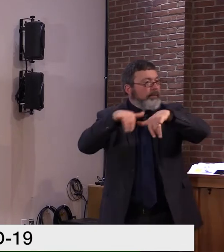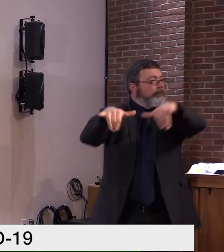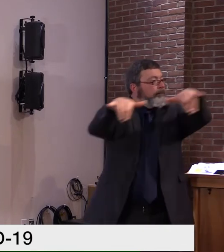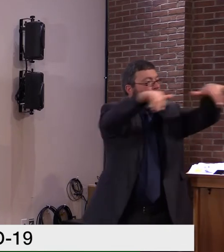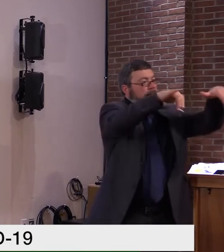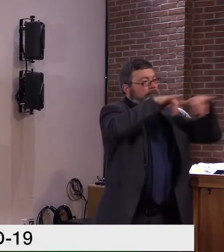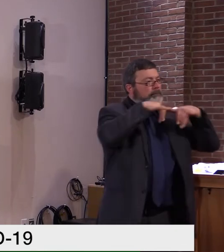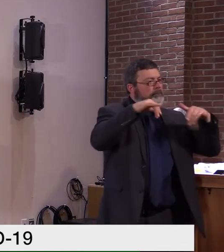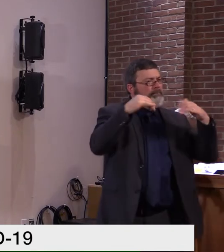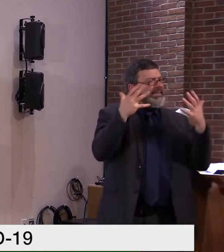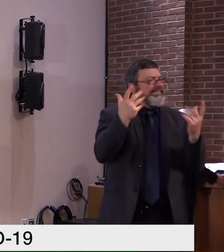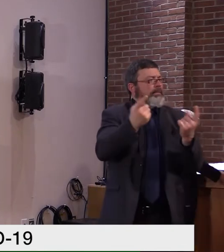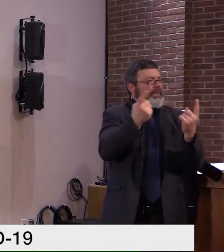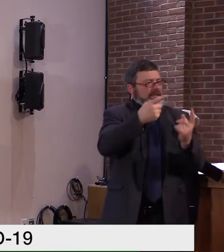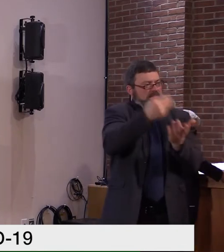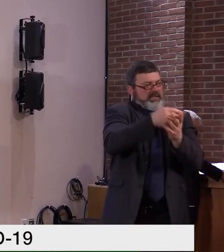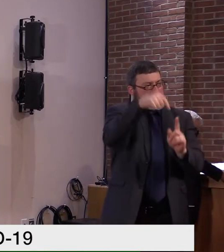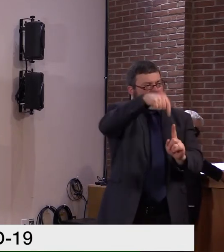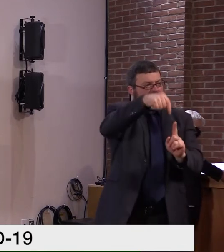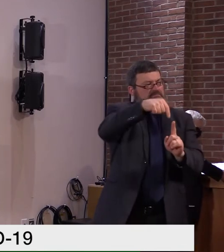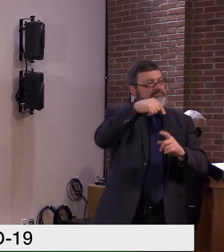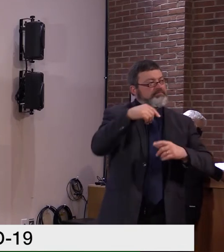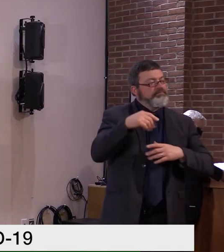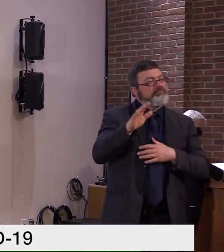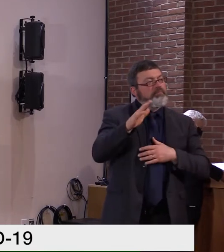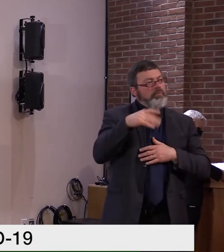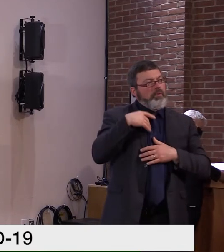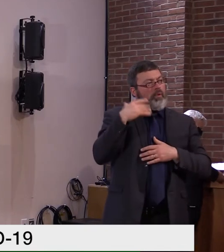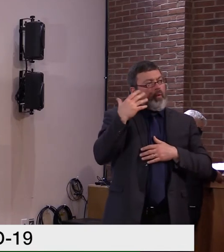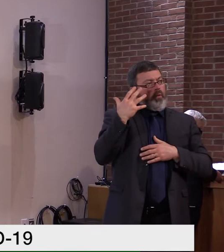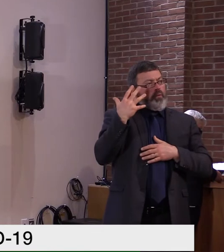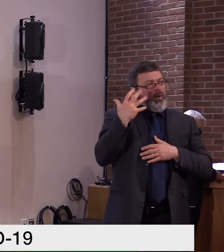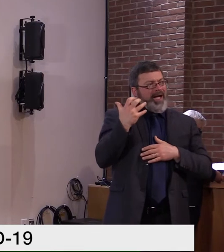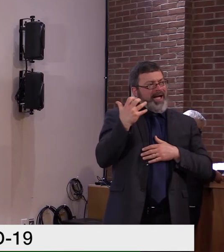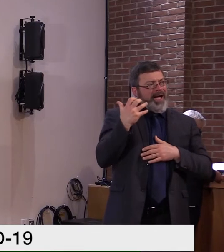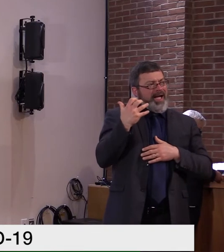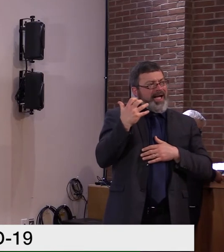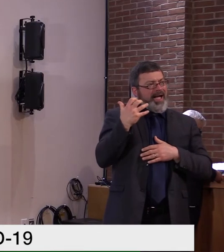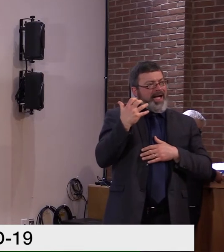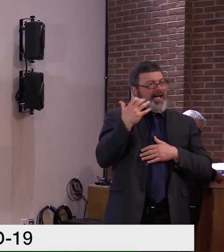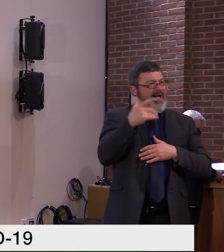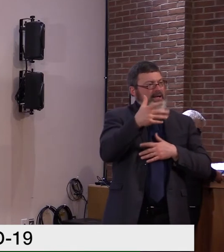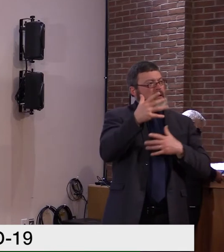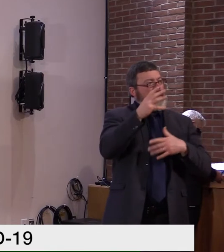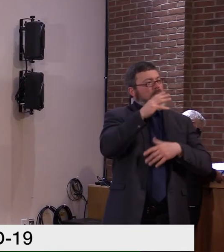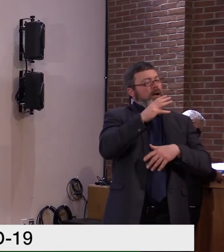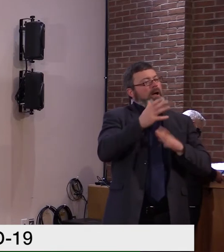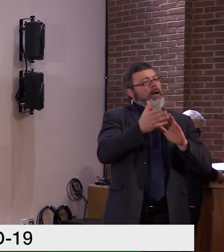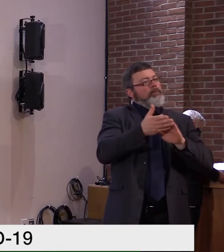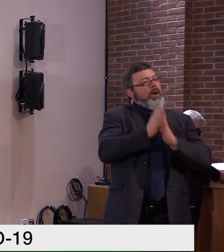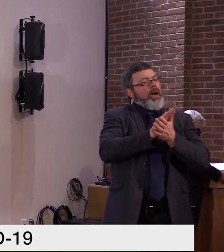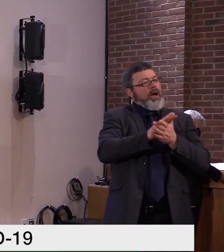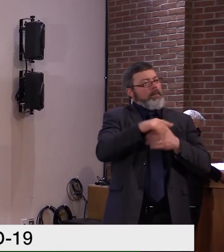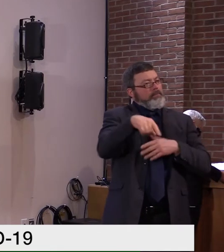modernization also need concentration of authority and systems at the state level?